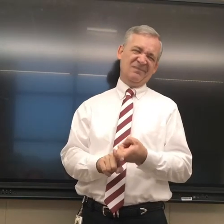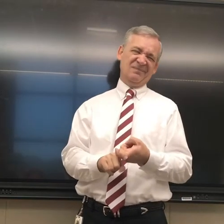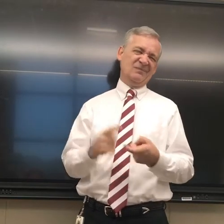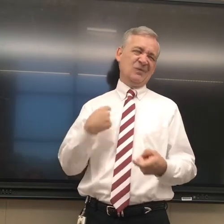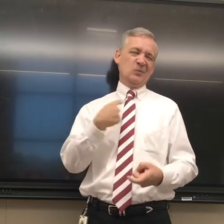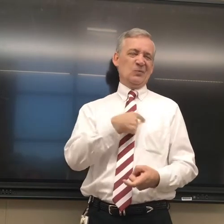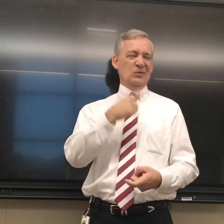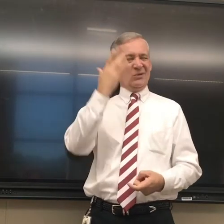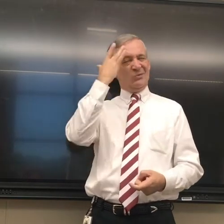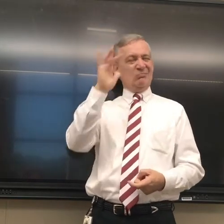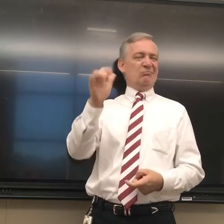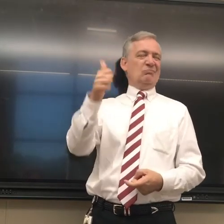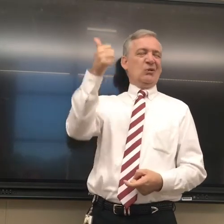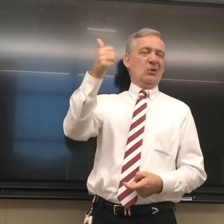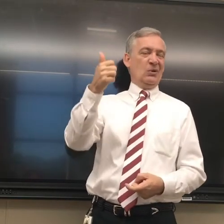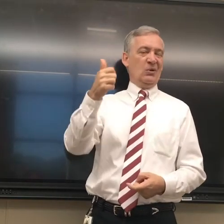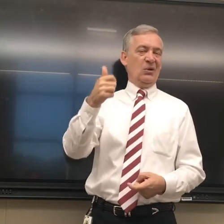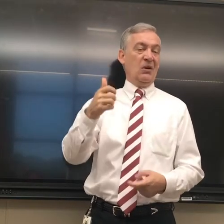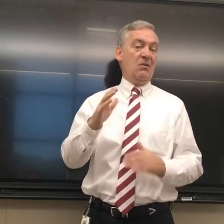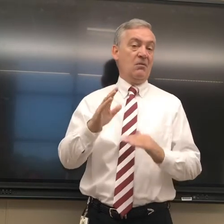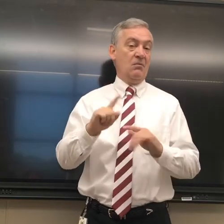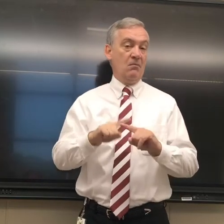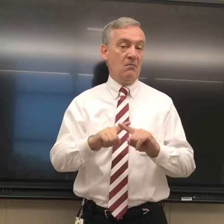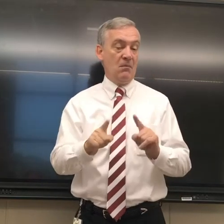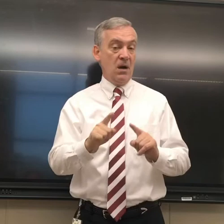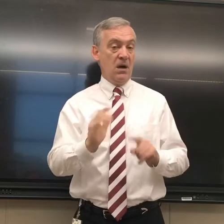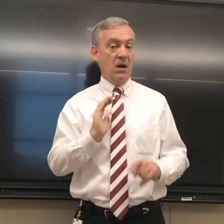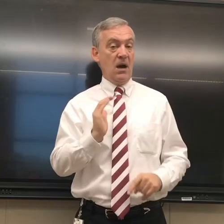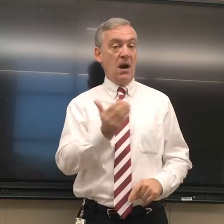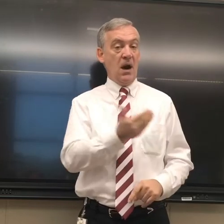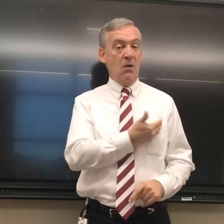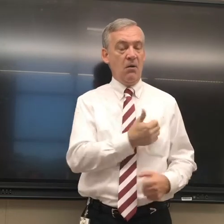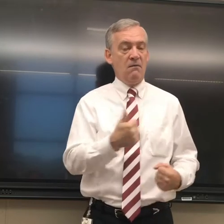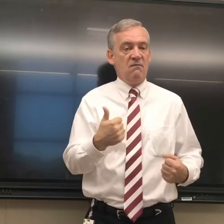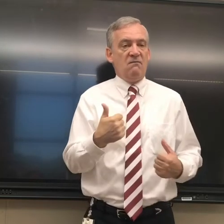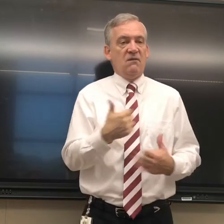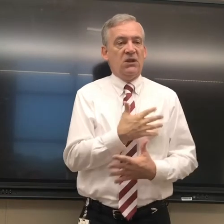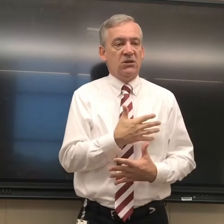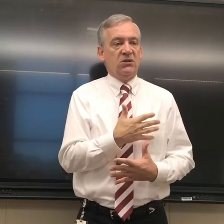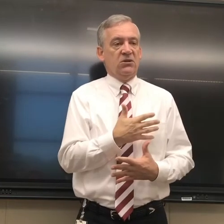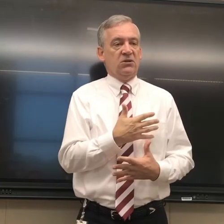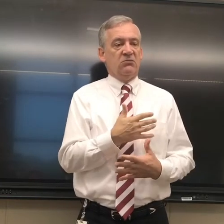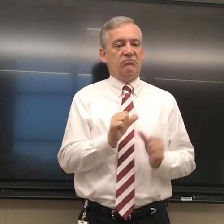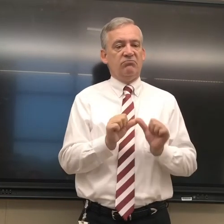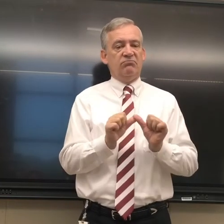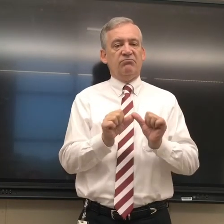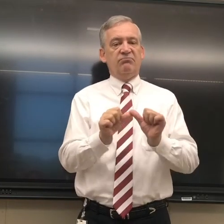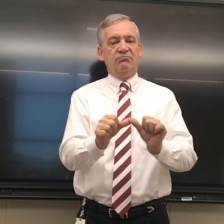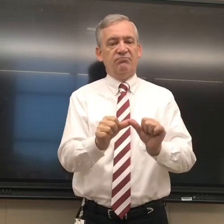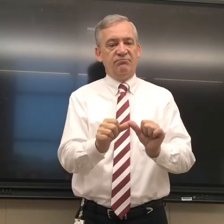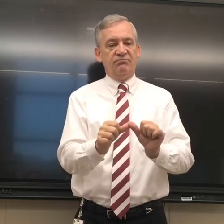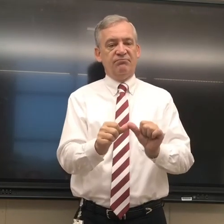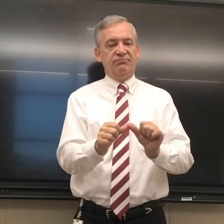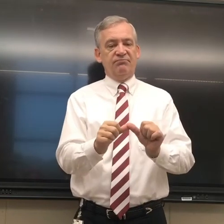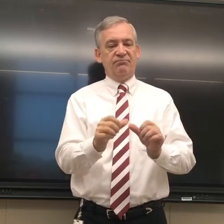But old fears have a way of clinging like cobwebs. So when we sighted the tumble-down